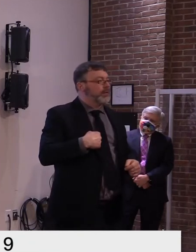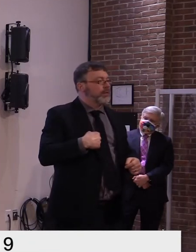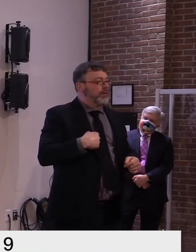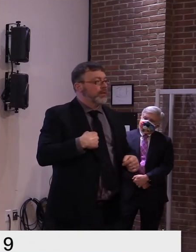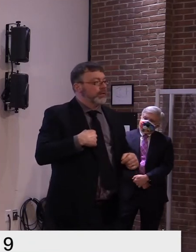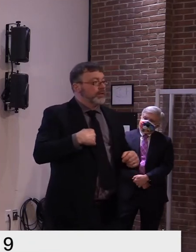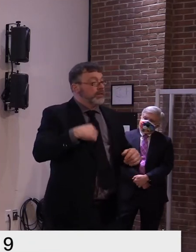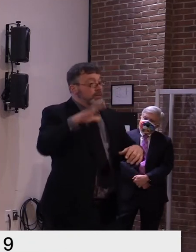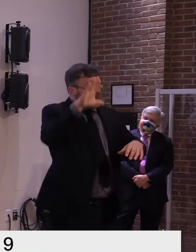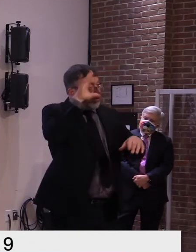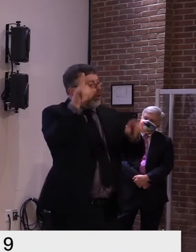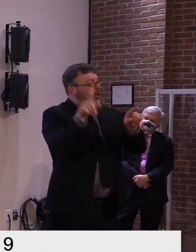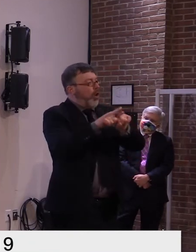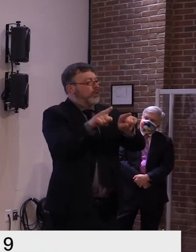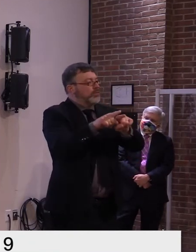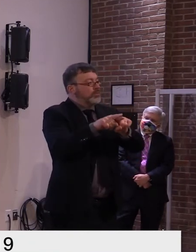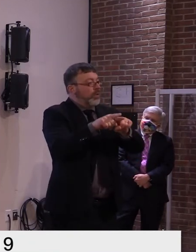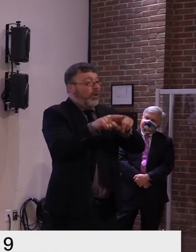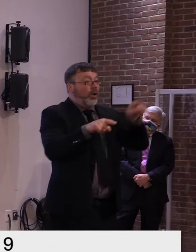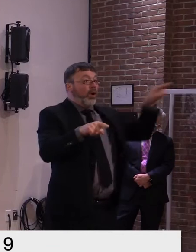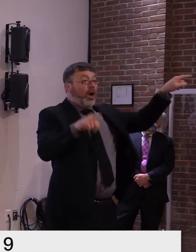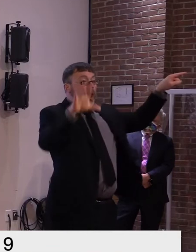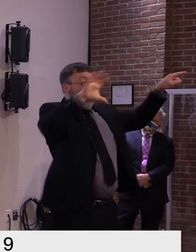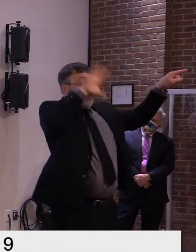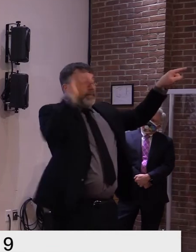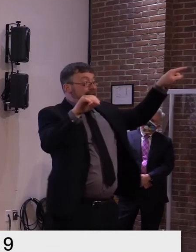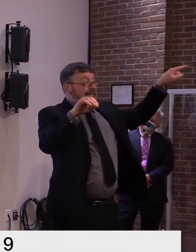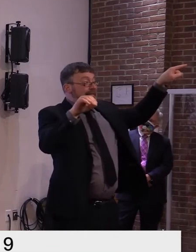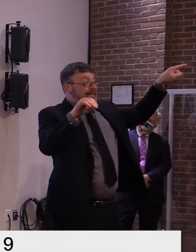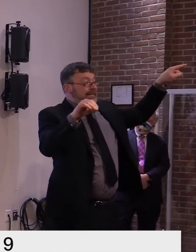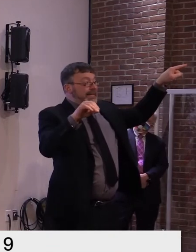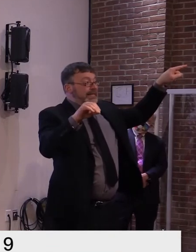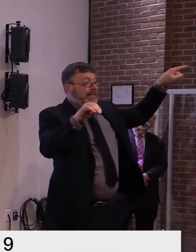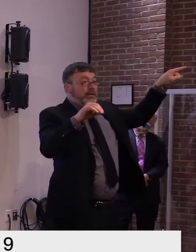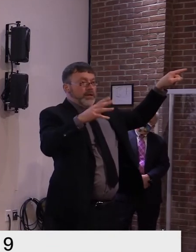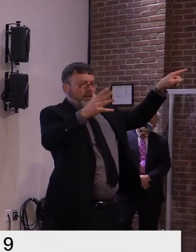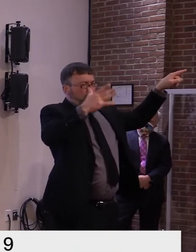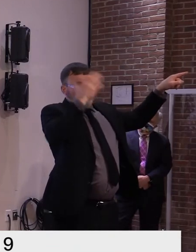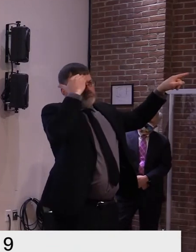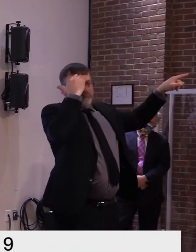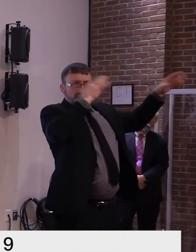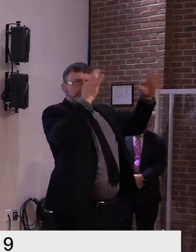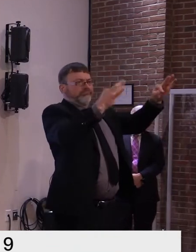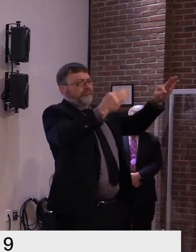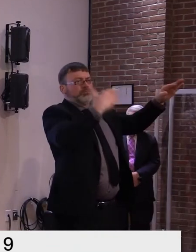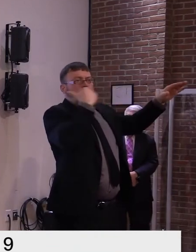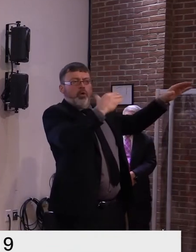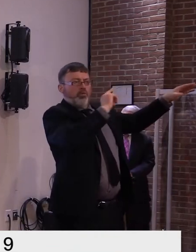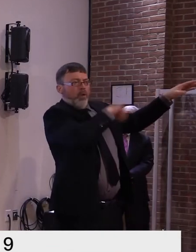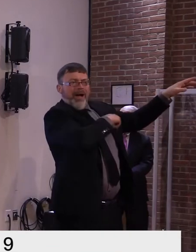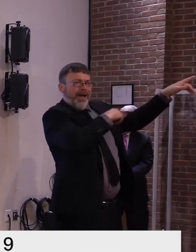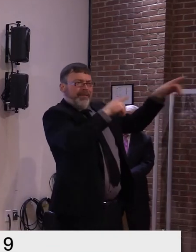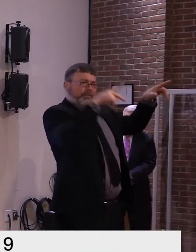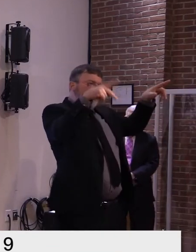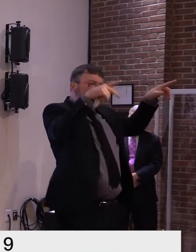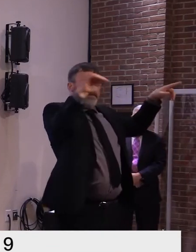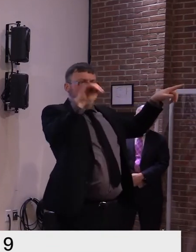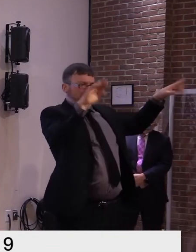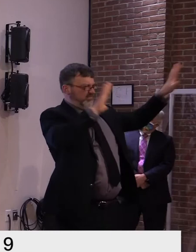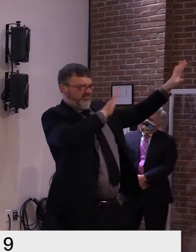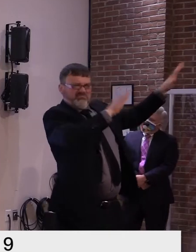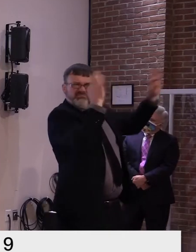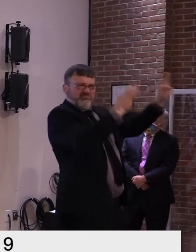matching that so that we'll keep getting more vaccine in to inject to people, but we'll always have that second